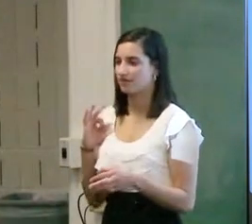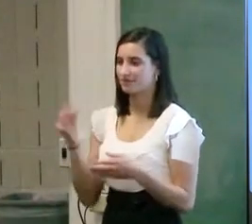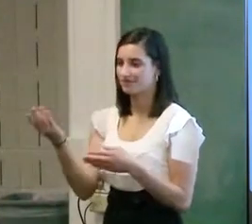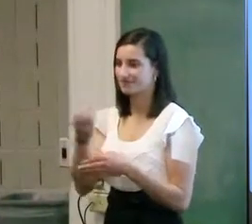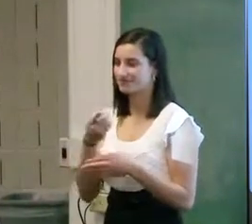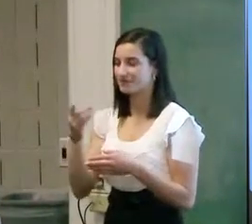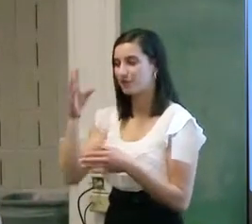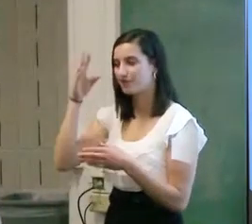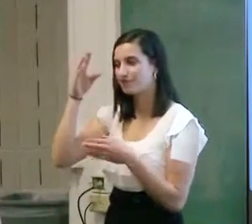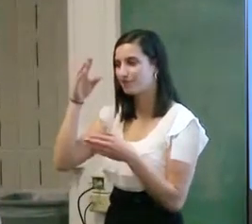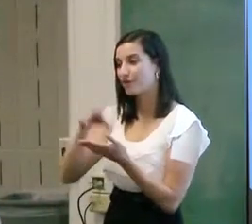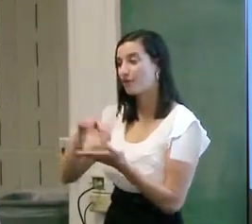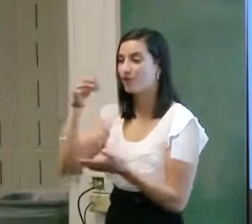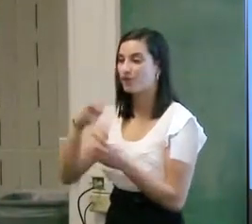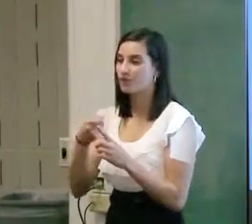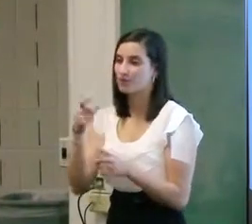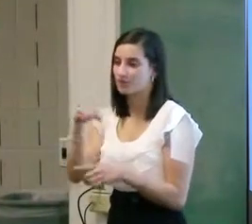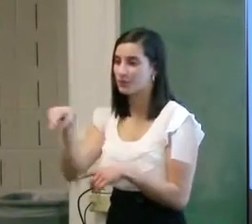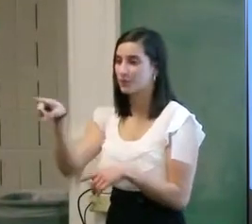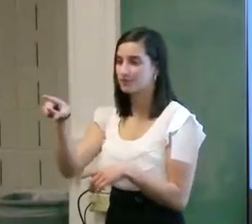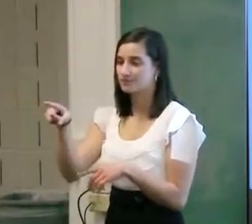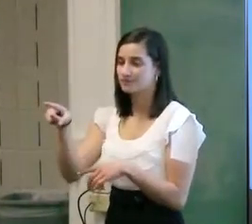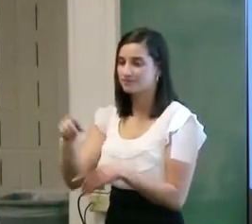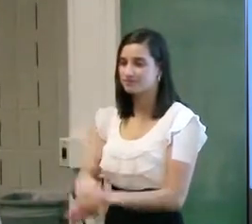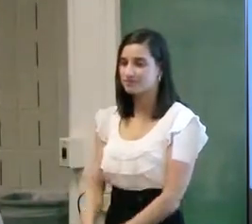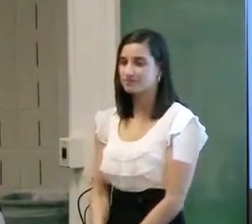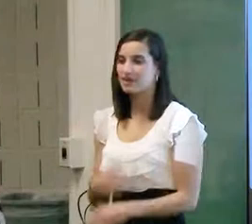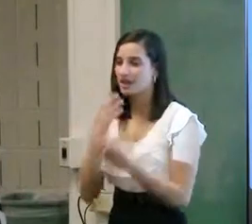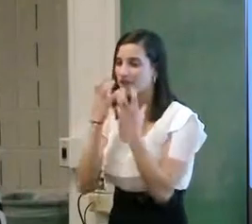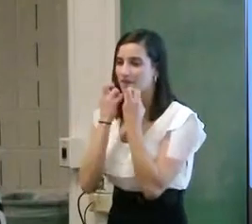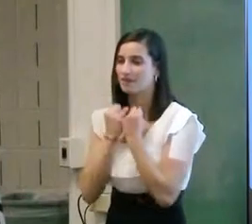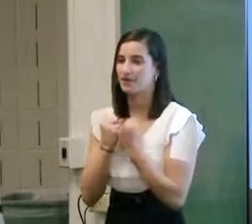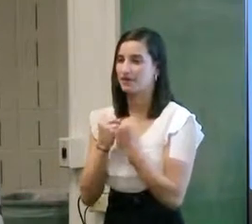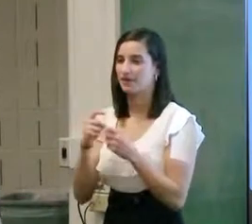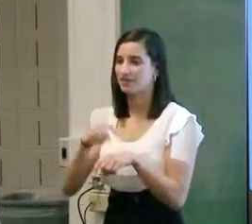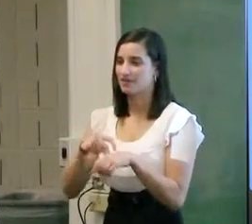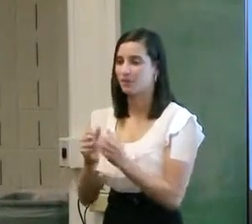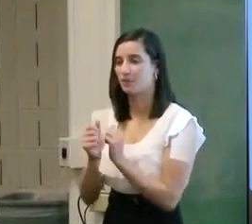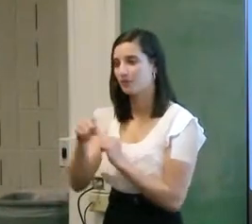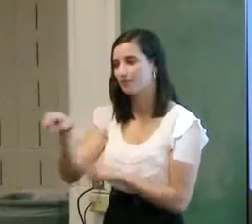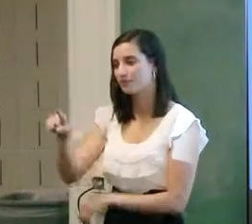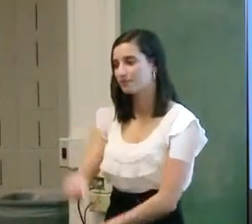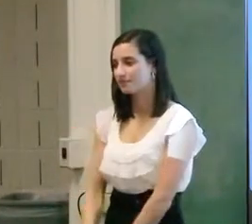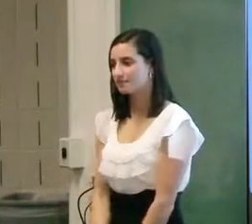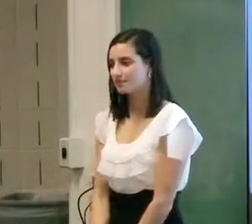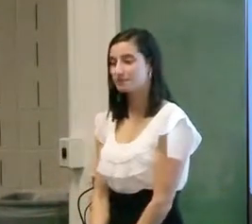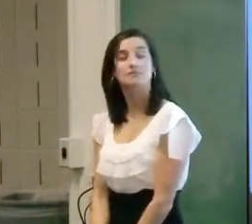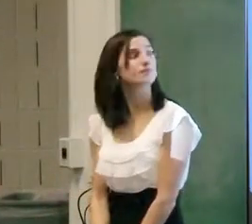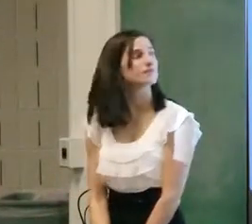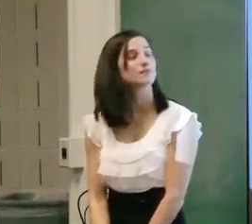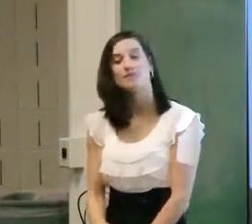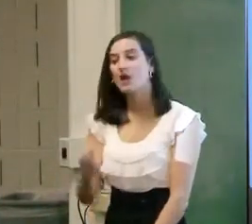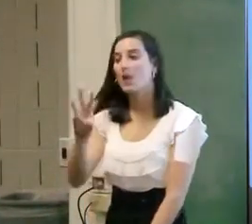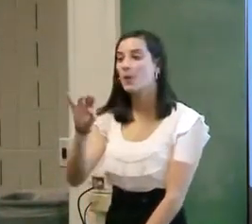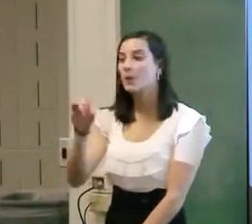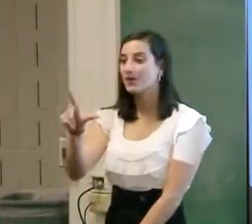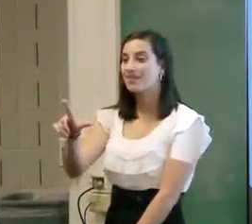learn from you. You've been such a great group of people, and I'll cherish the time that I got to spend with you guys.